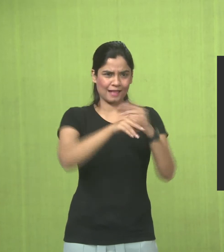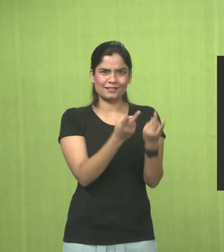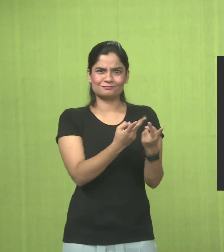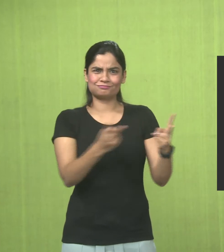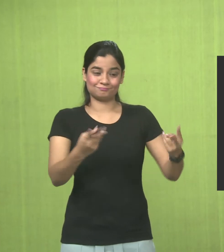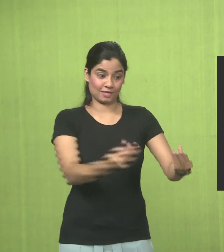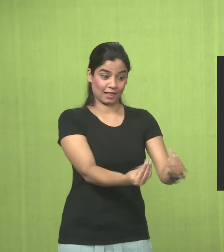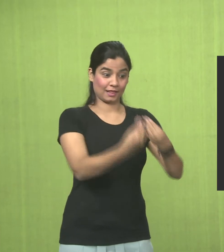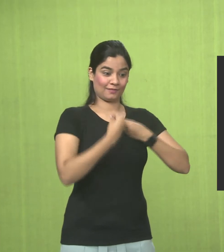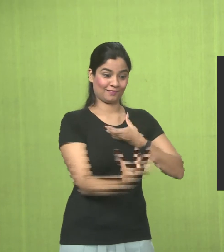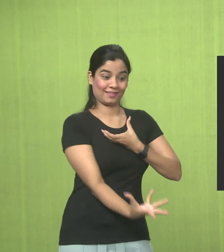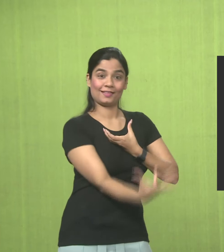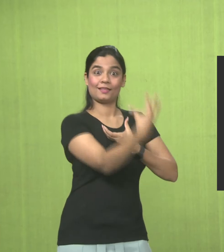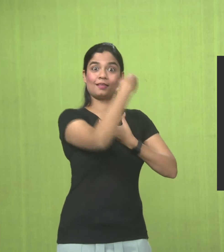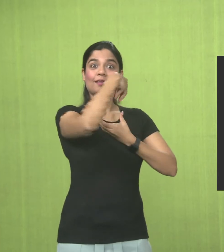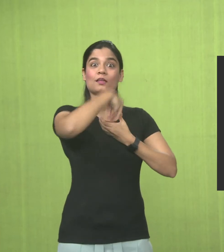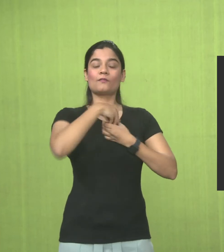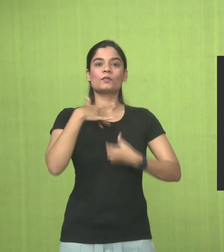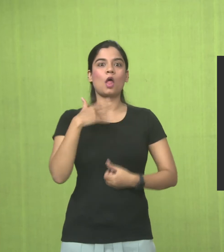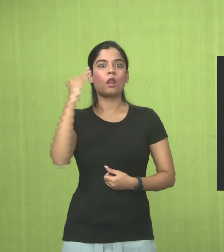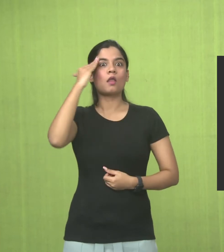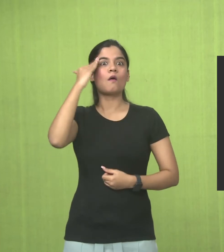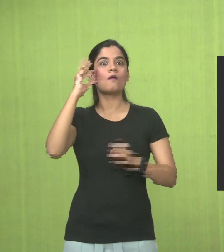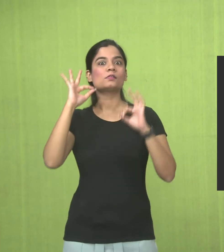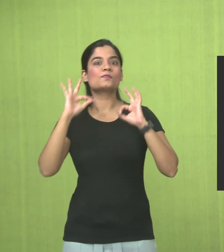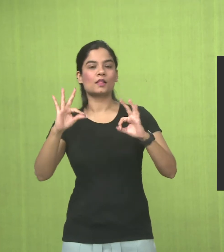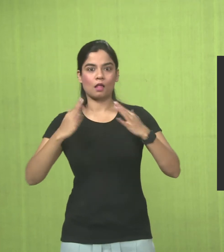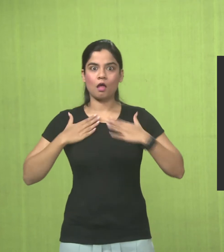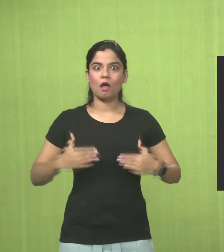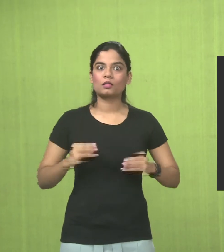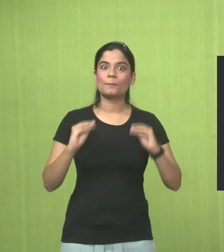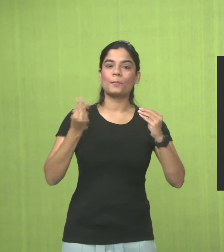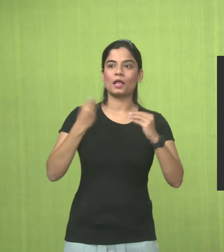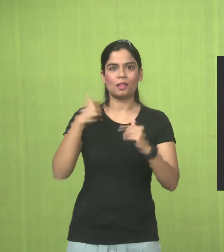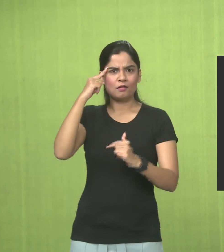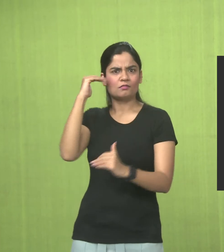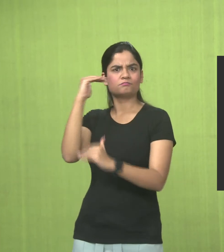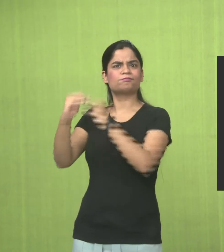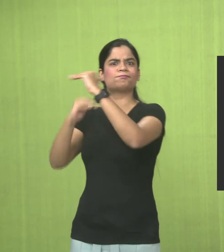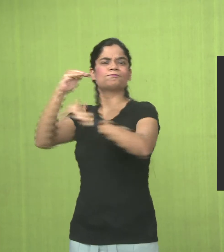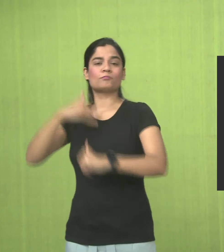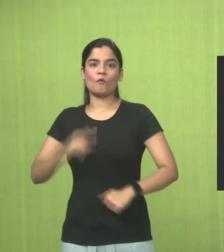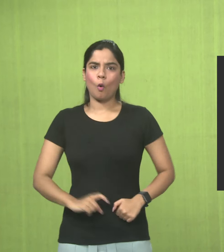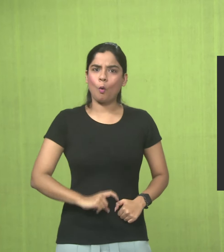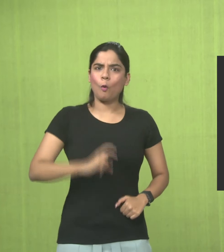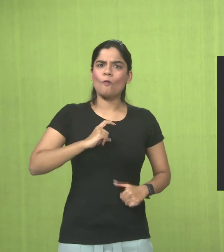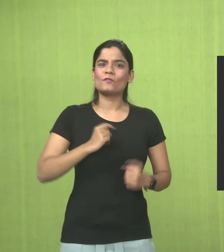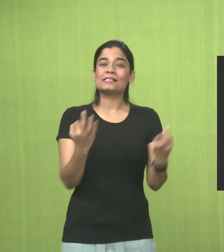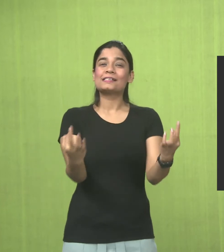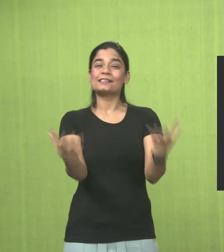Home science provides scientific knowledge. The knowledge that we gain from home science helps us develop